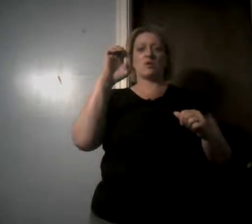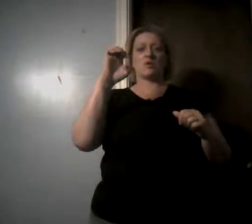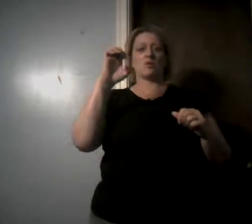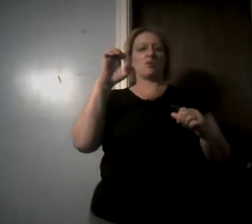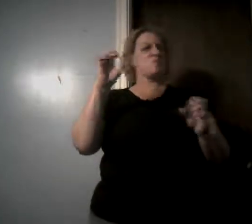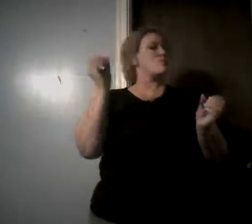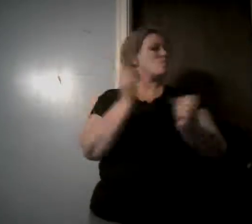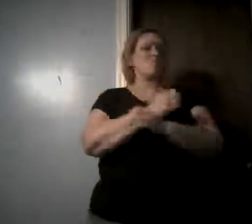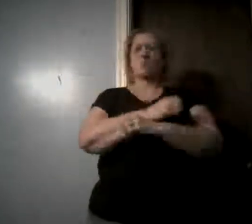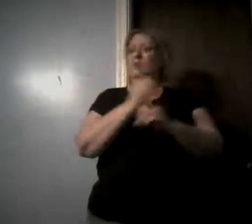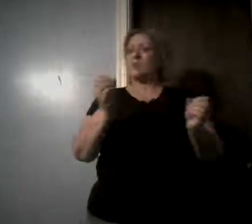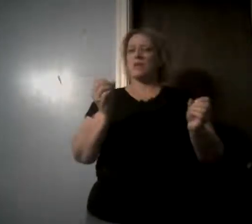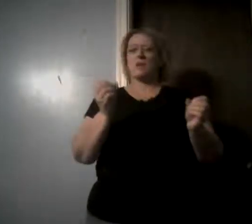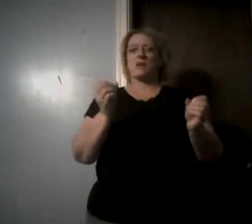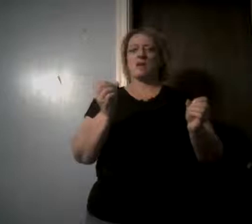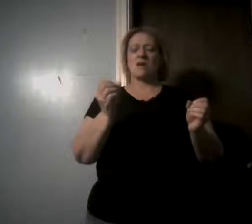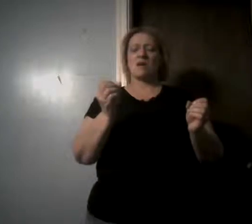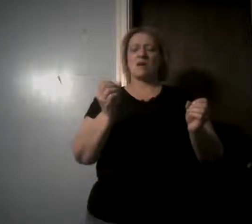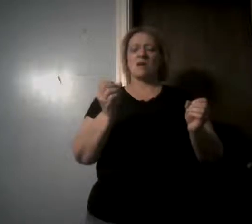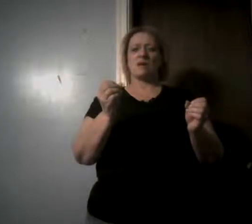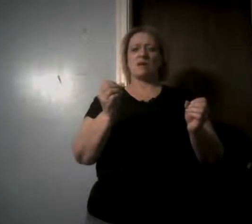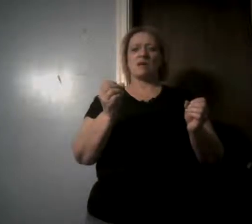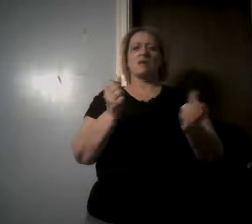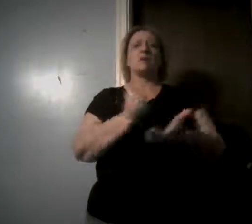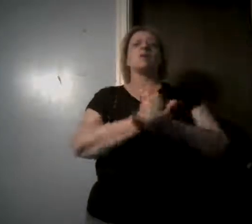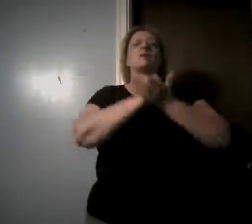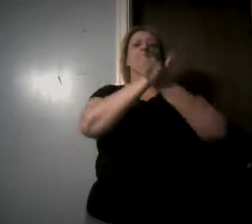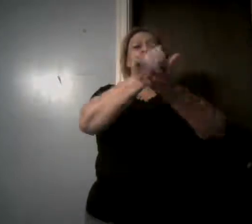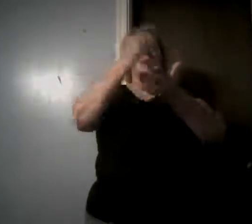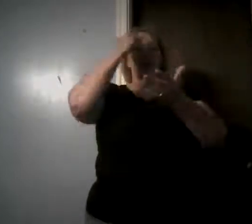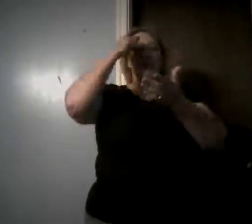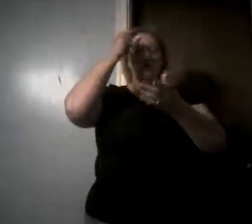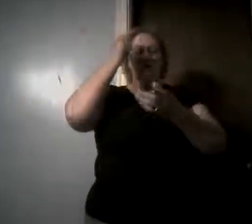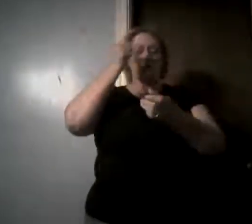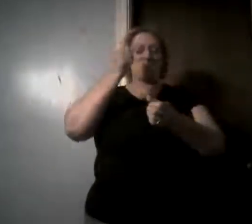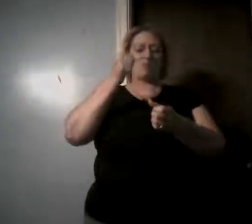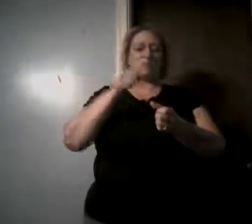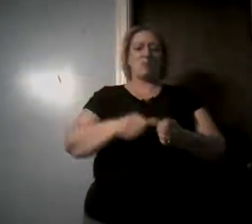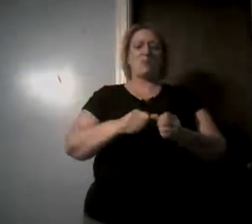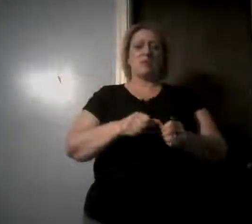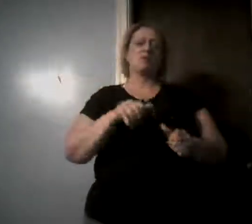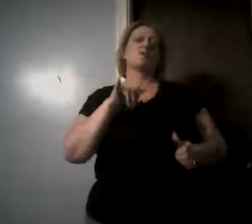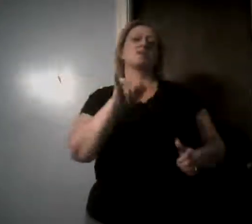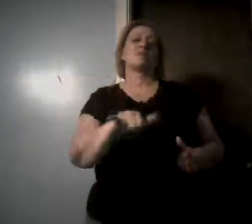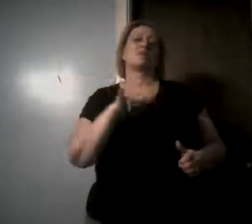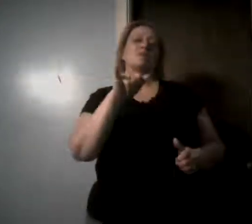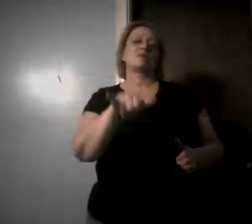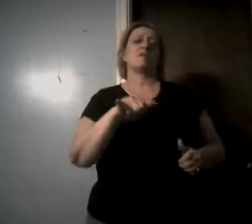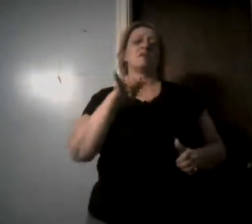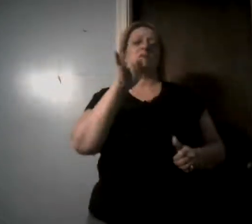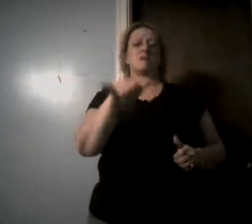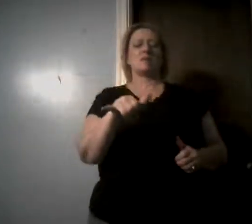as crossword puzzles, reading, any activity that will involve you thinking will help.